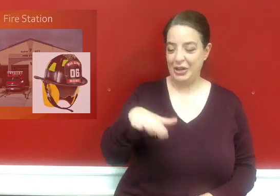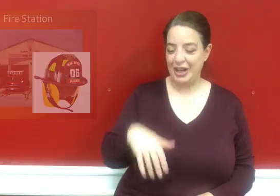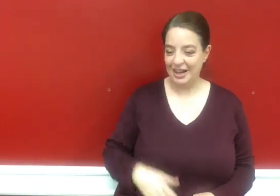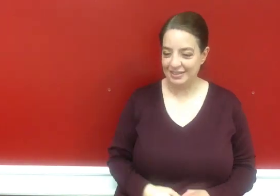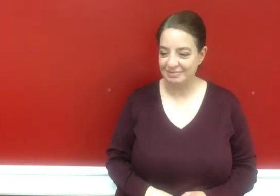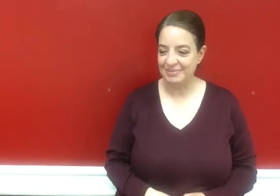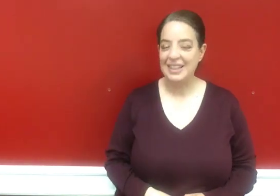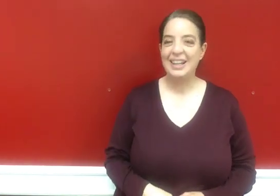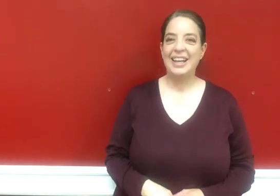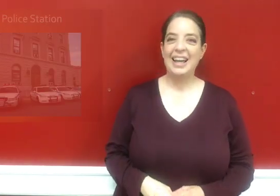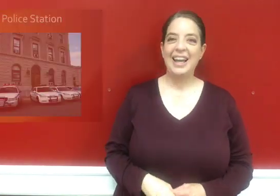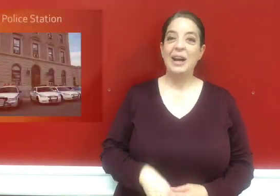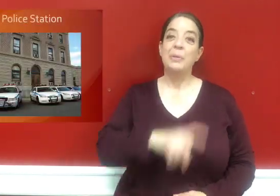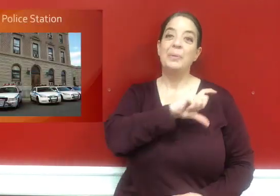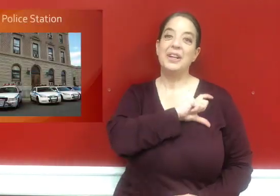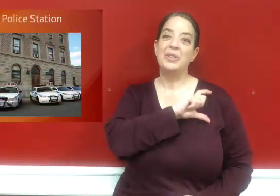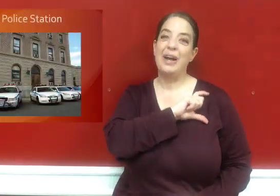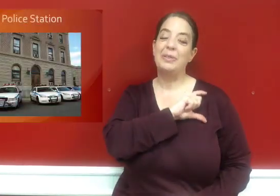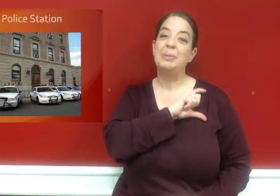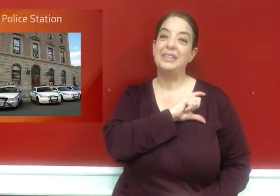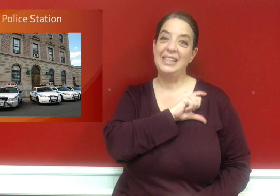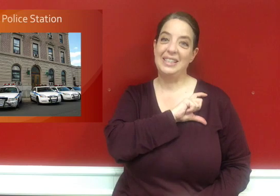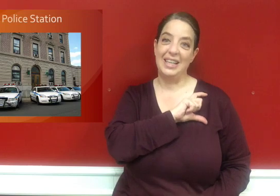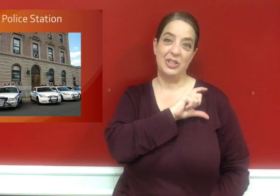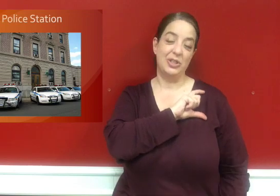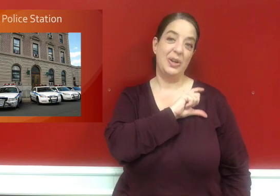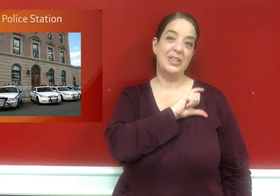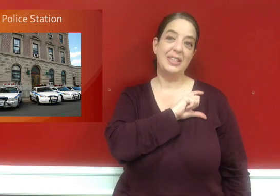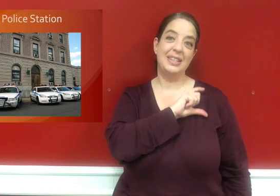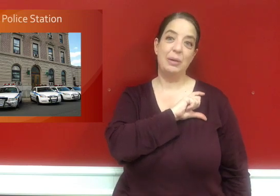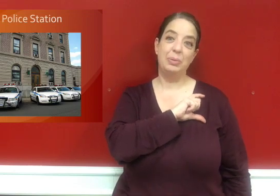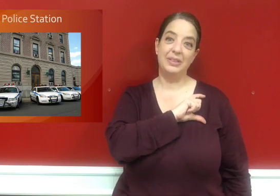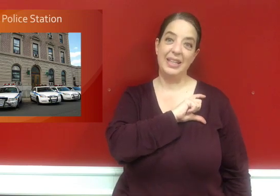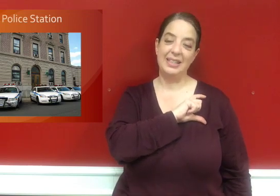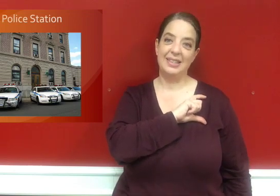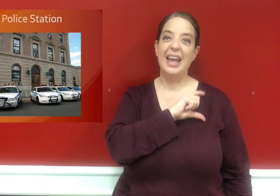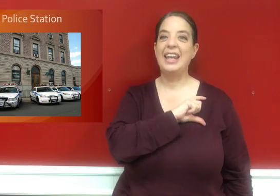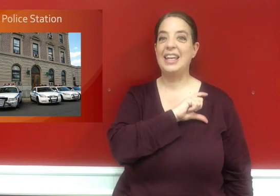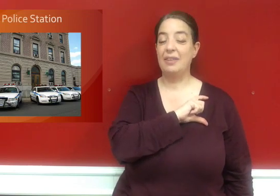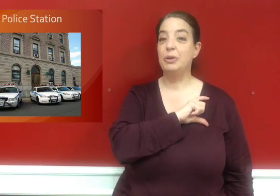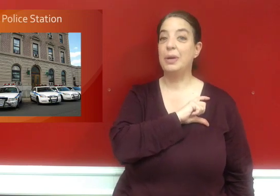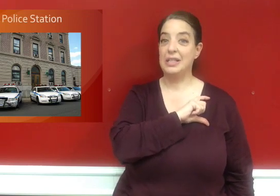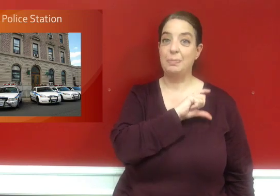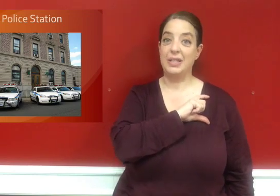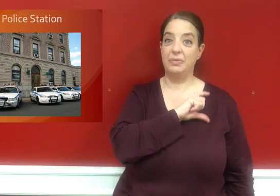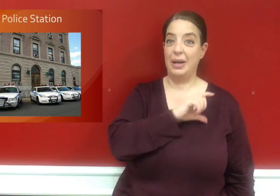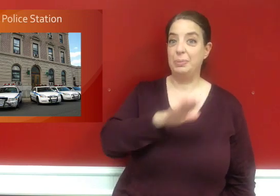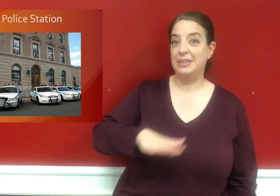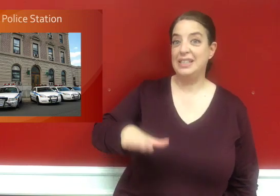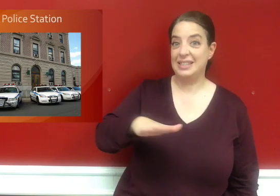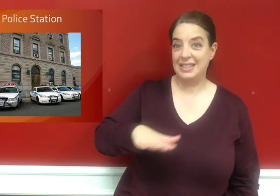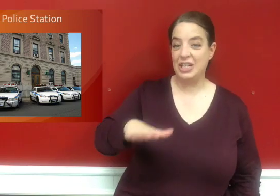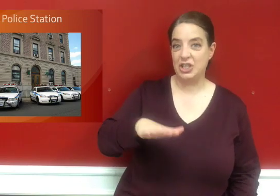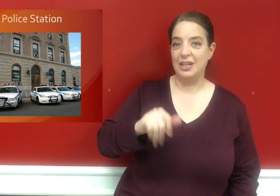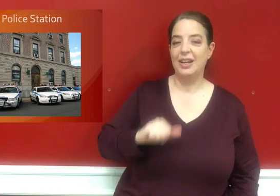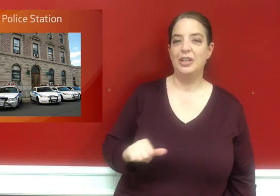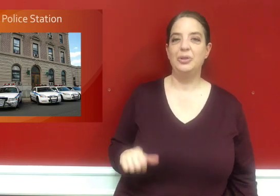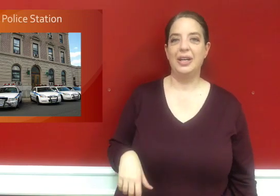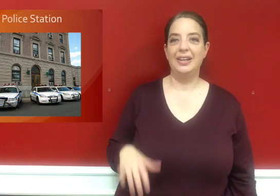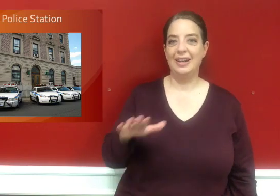area. We also have the police station. So here's the sign police. And again, if you wanted to specify police station, you can